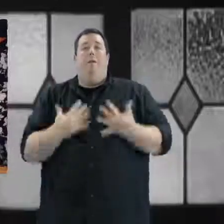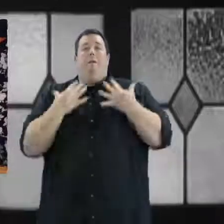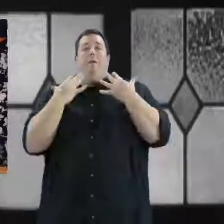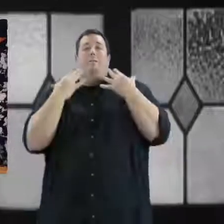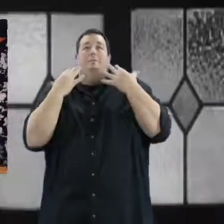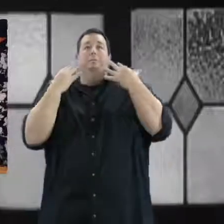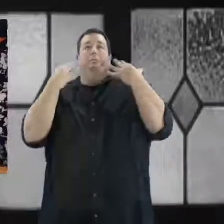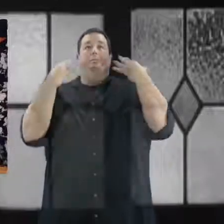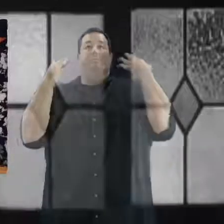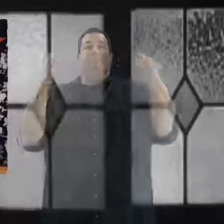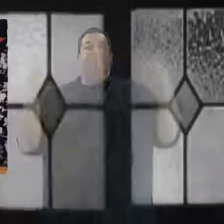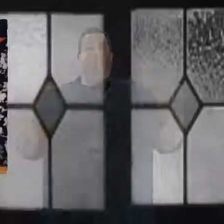good.